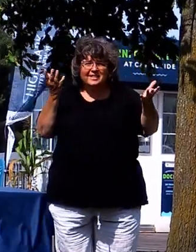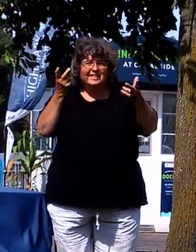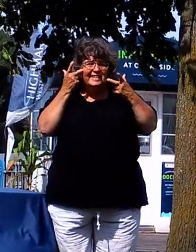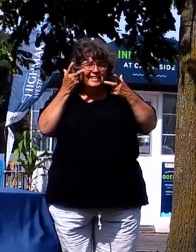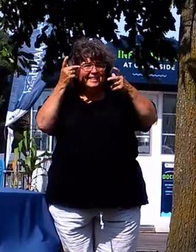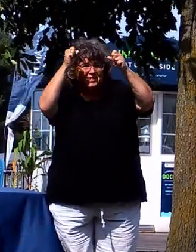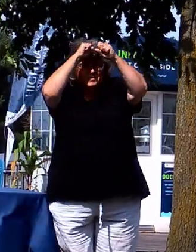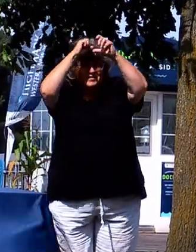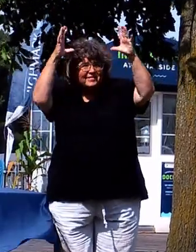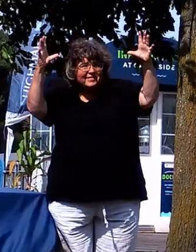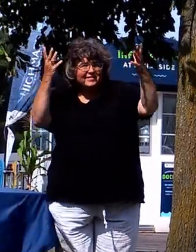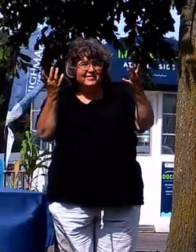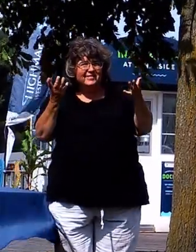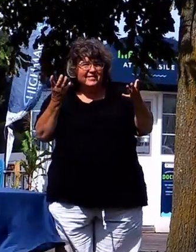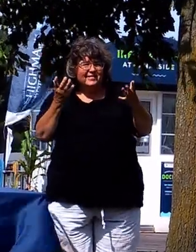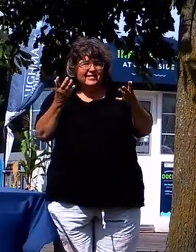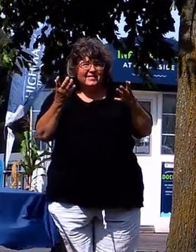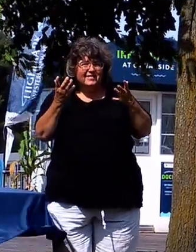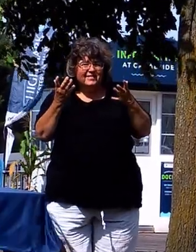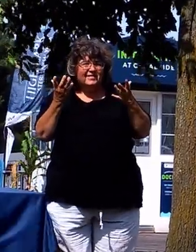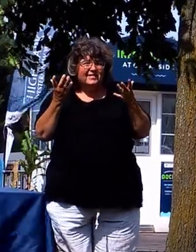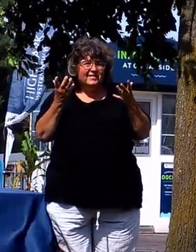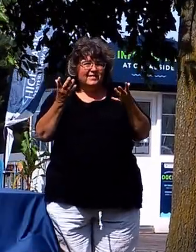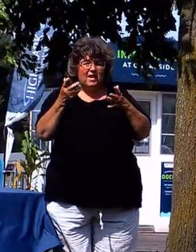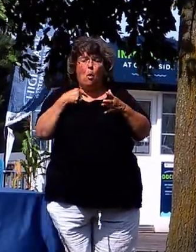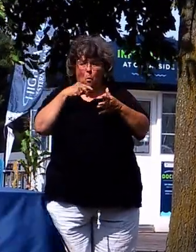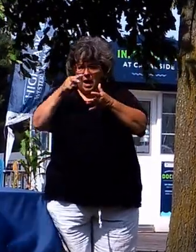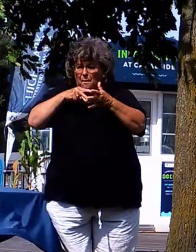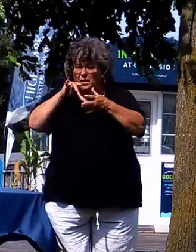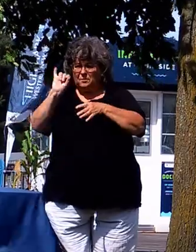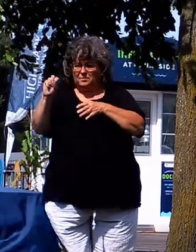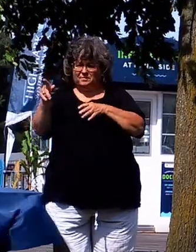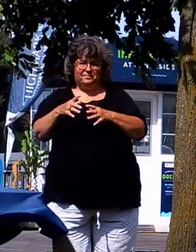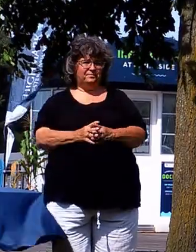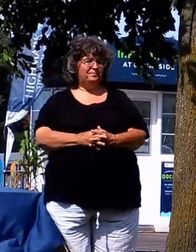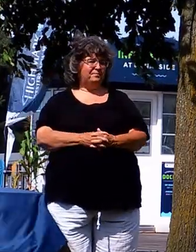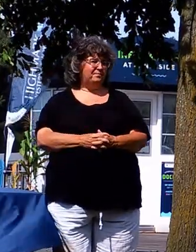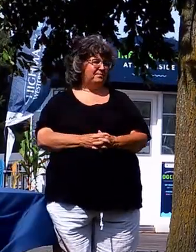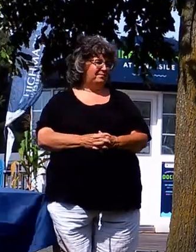the illustrations and kind of guide along through what I'm reading, okay?